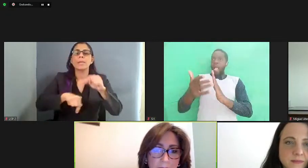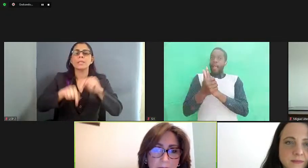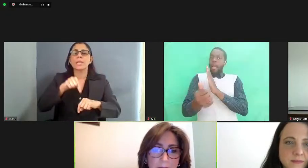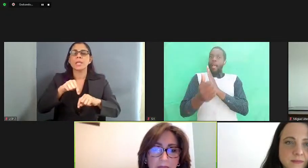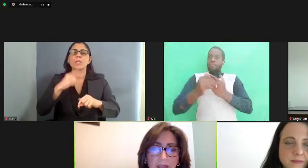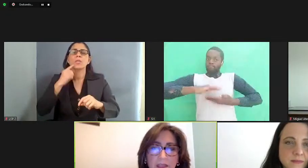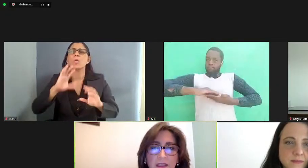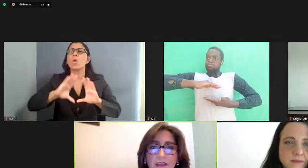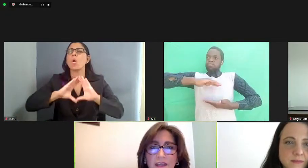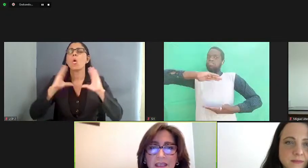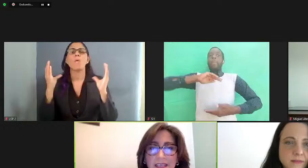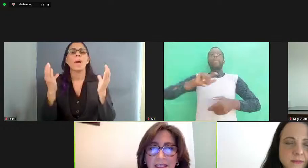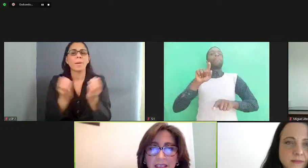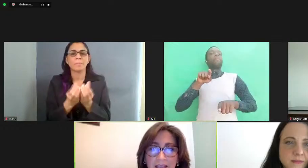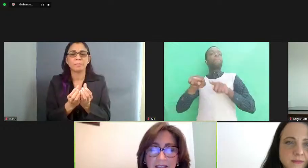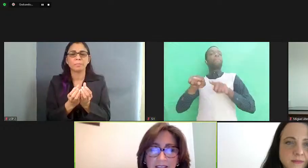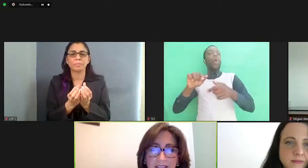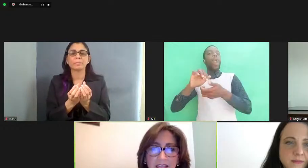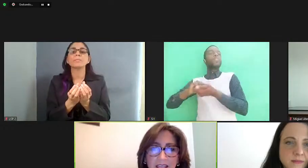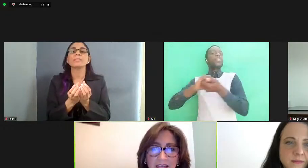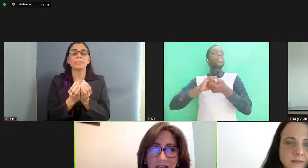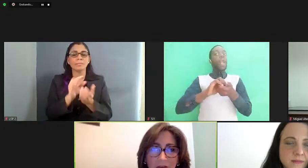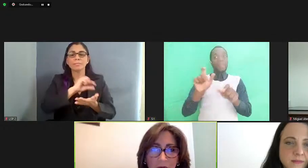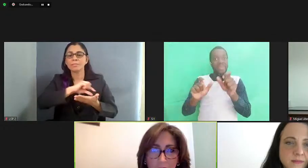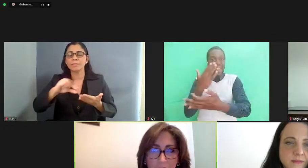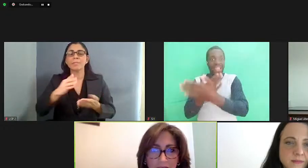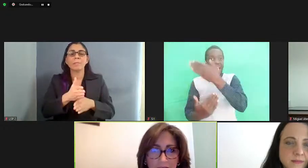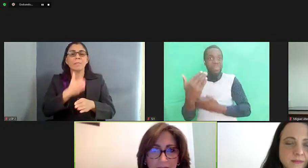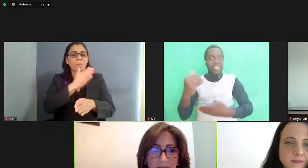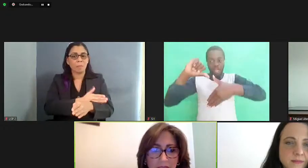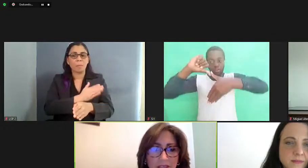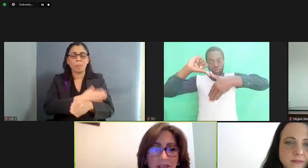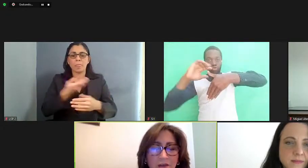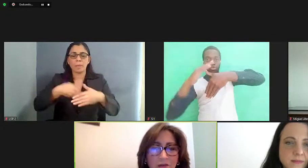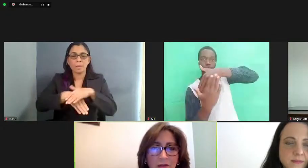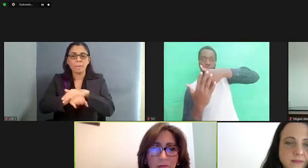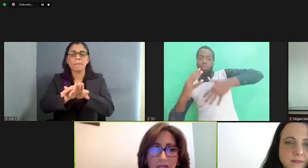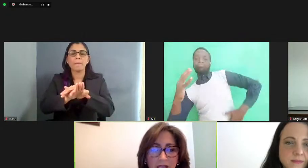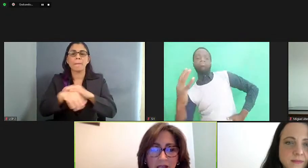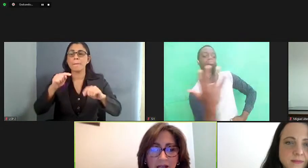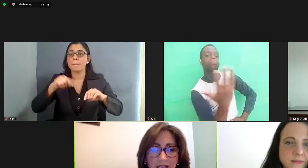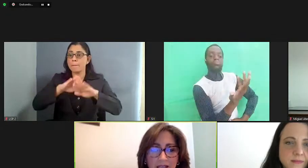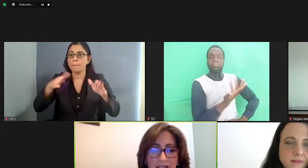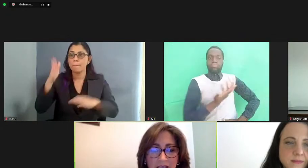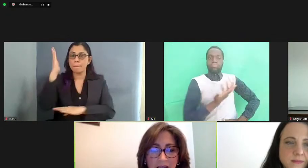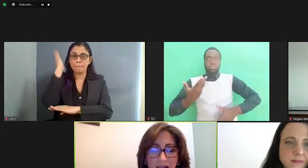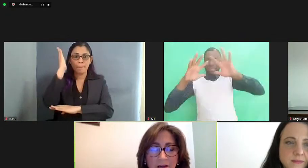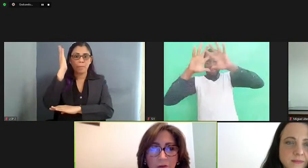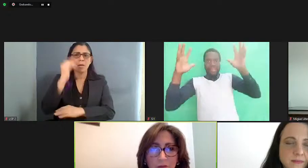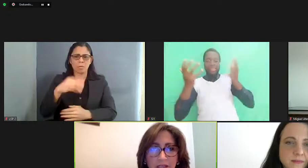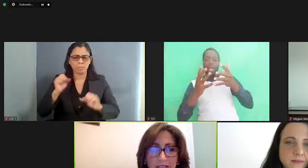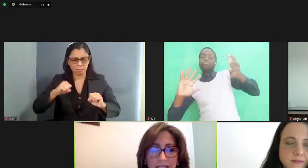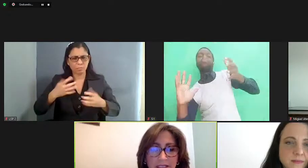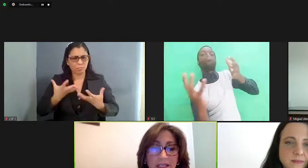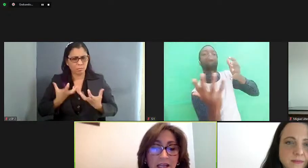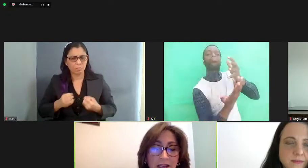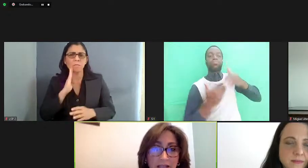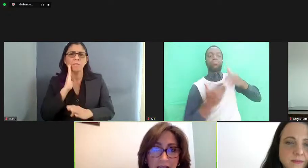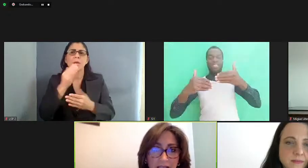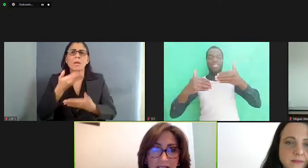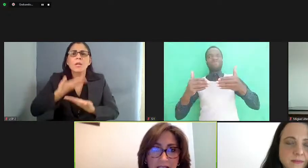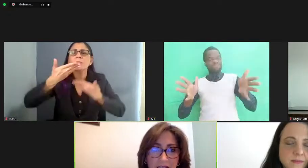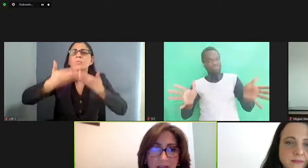of persons with disabilities in south global and before starting with our panel i would like to